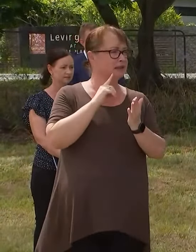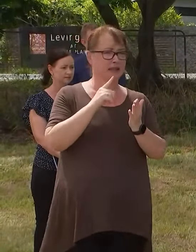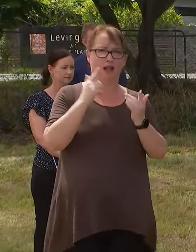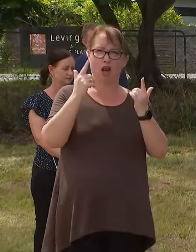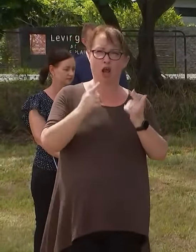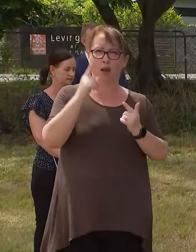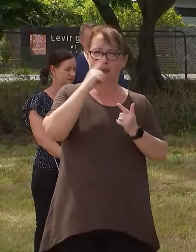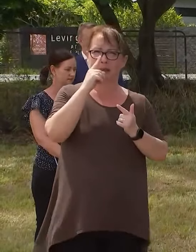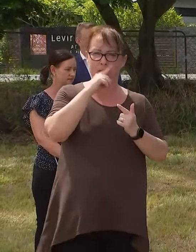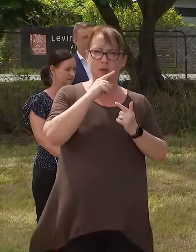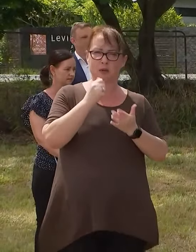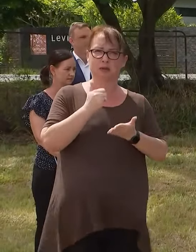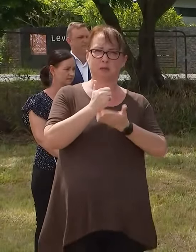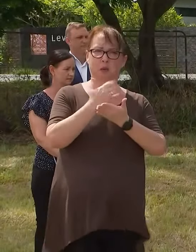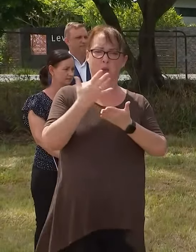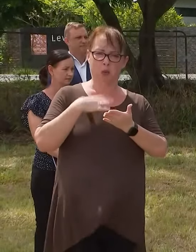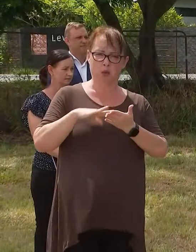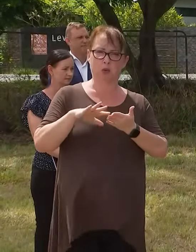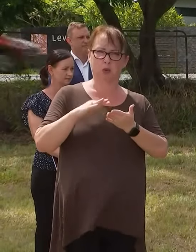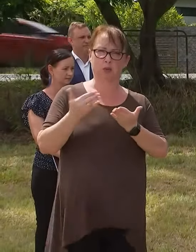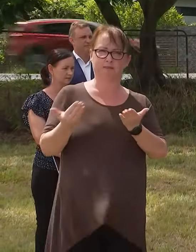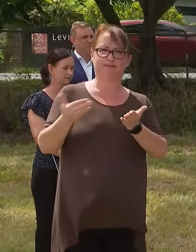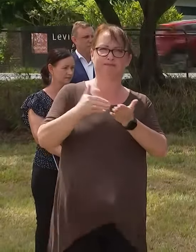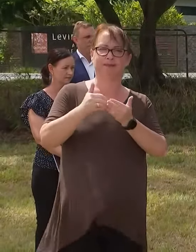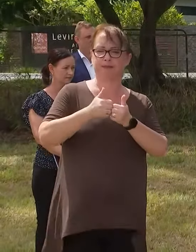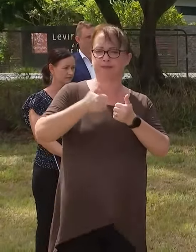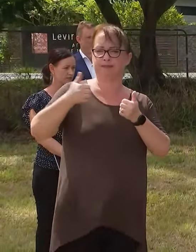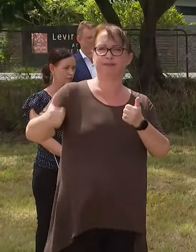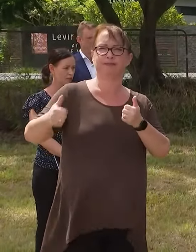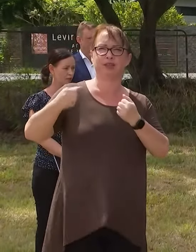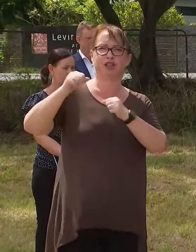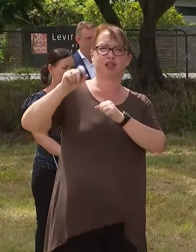of extending the shield to the